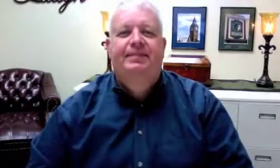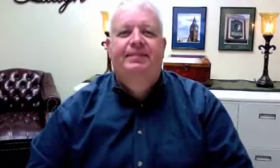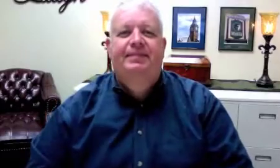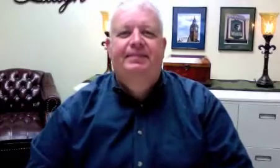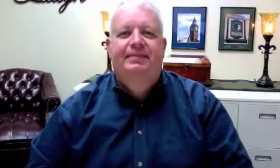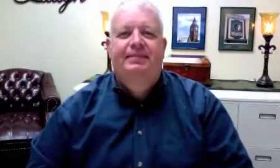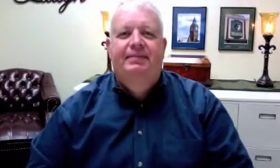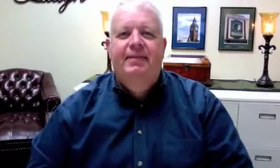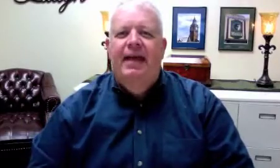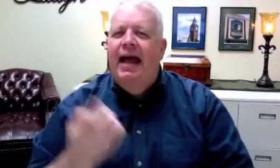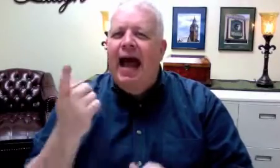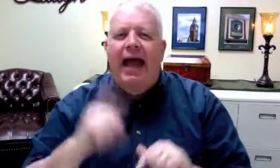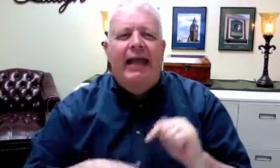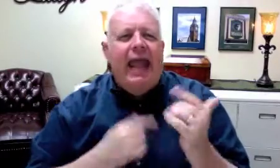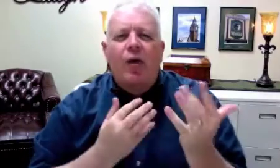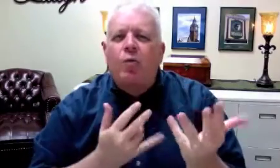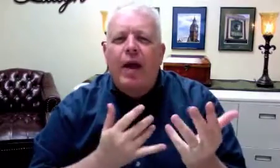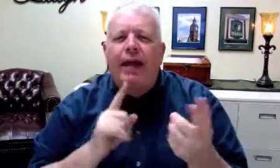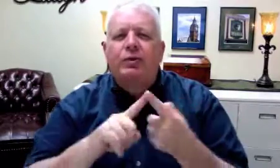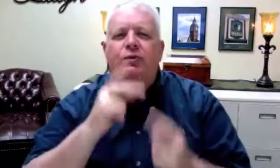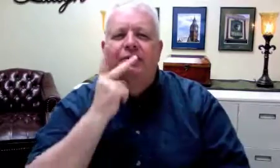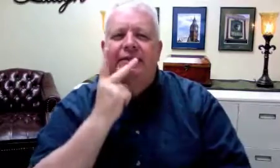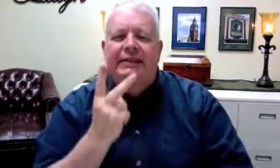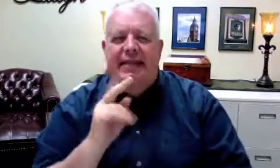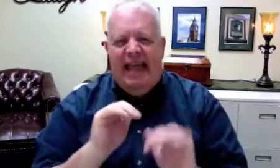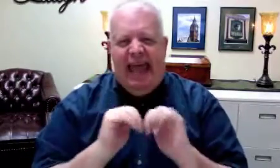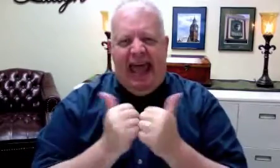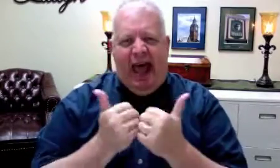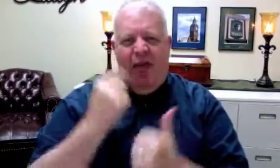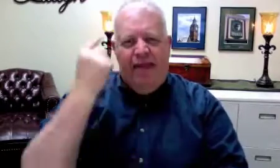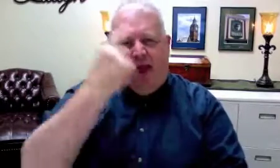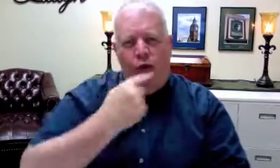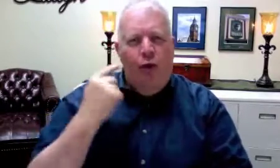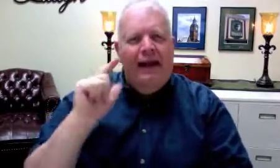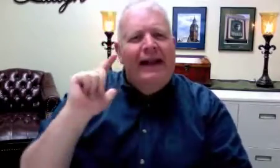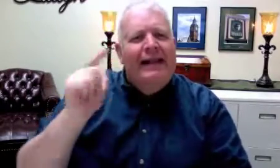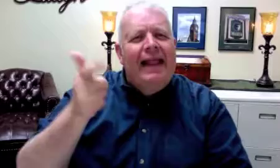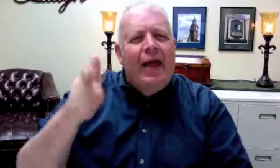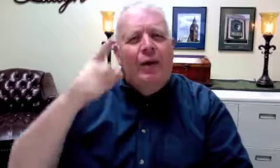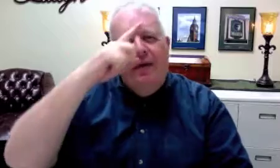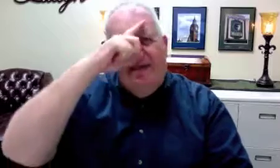I can't wait to see how they look later this summer.